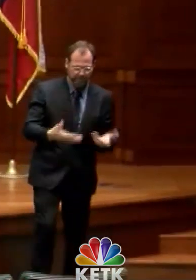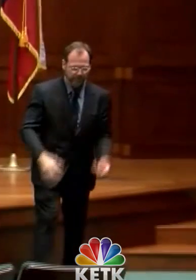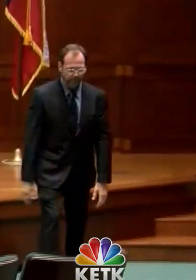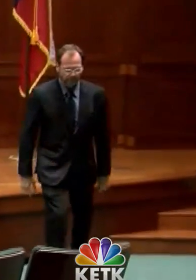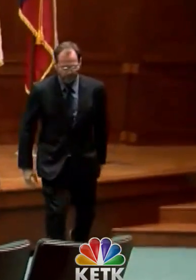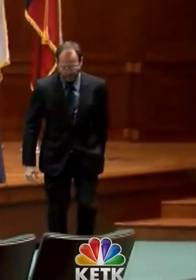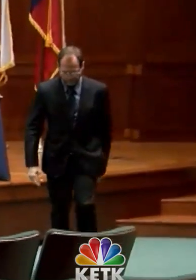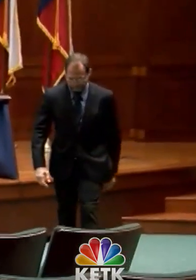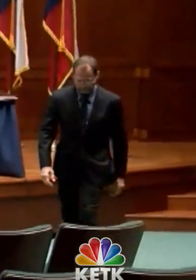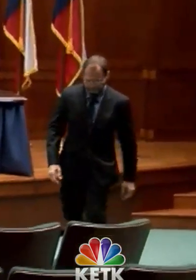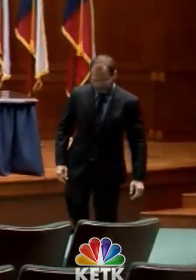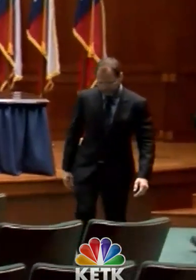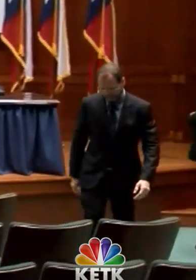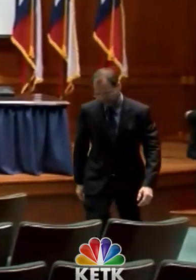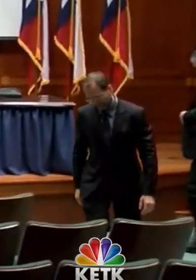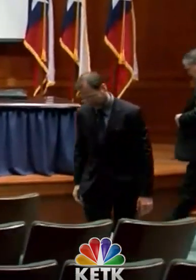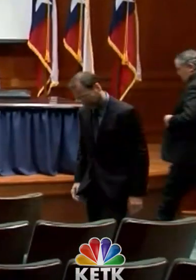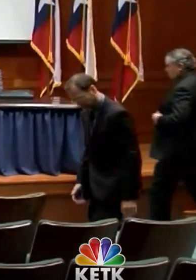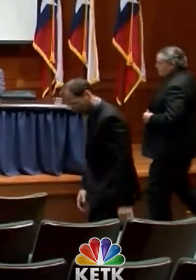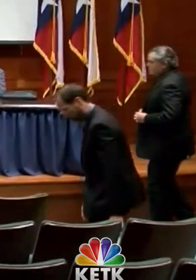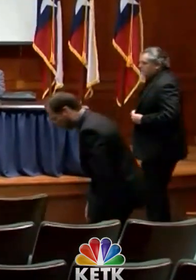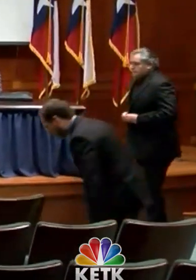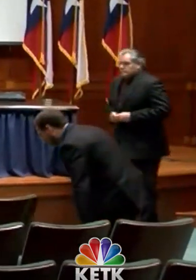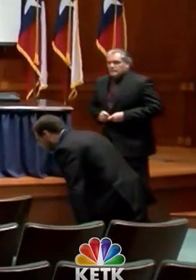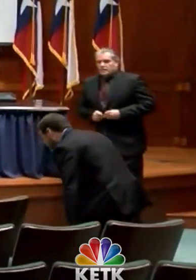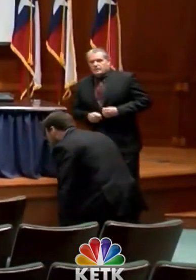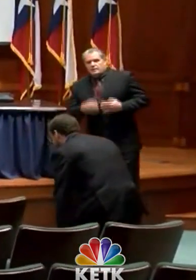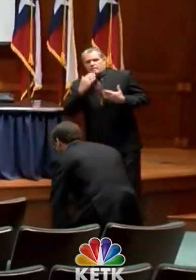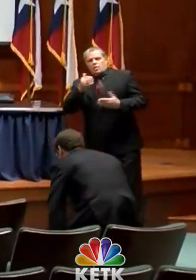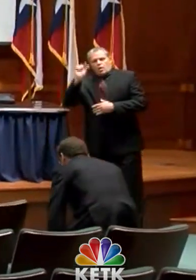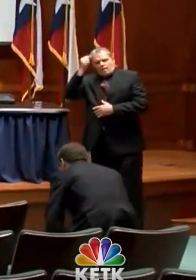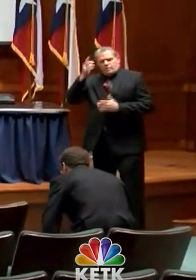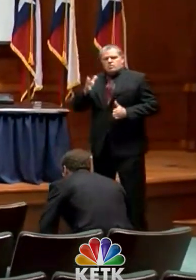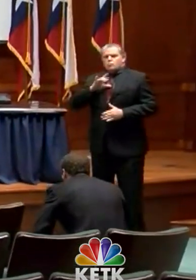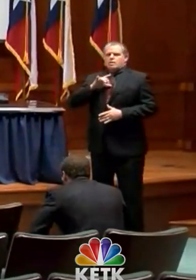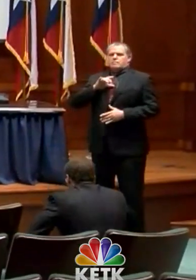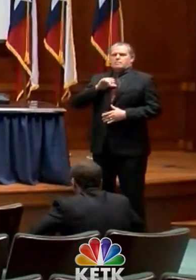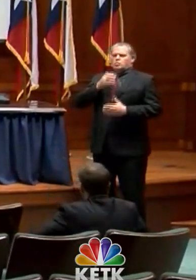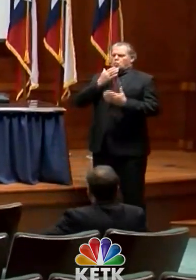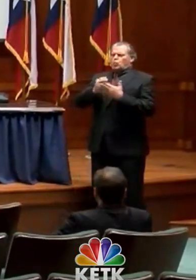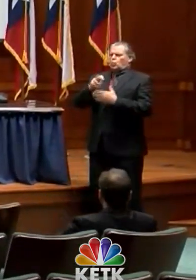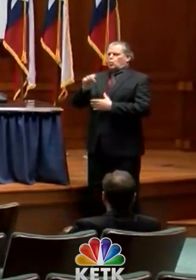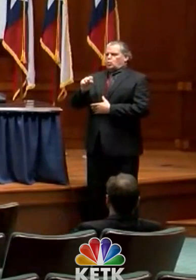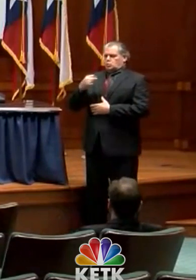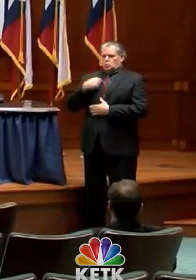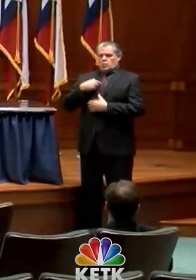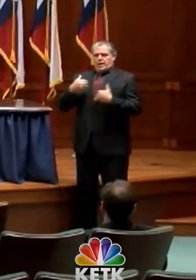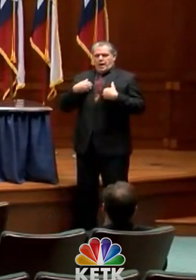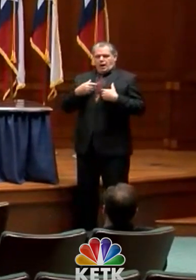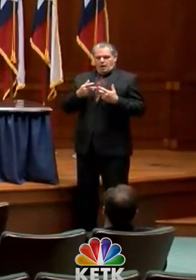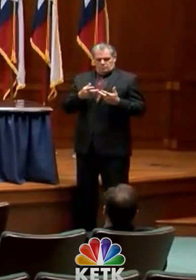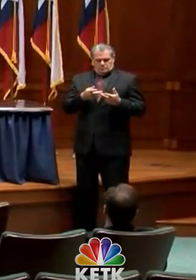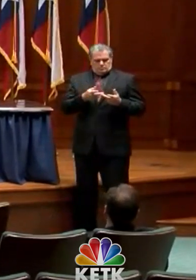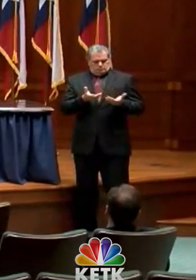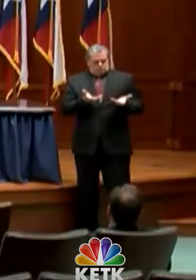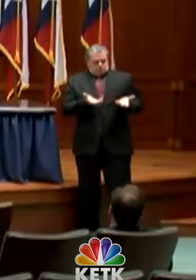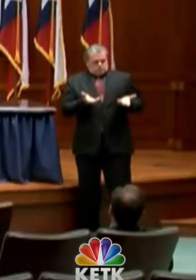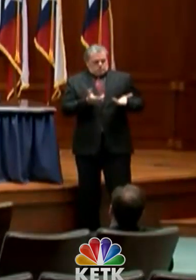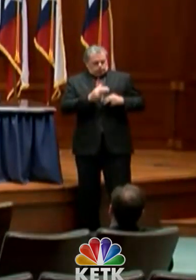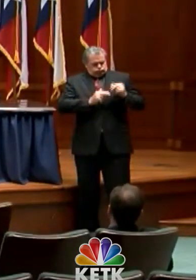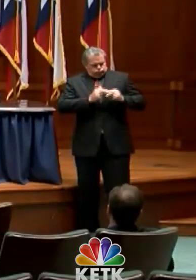Thank you, Governor Abbott. It really is great news to have a production facility here in Texas